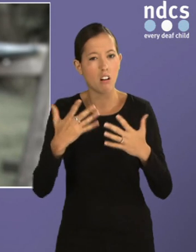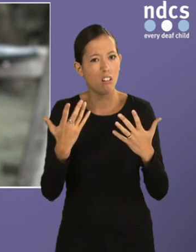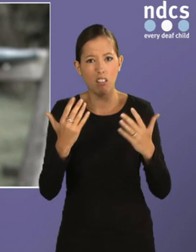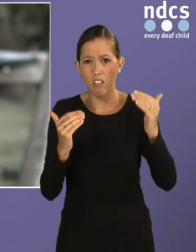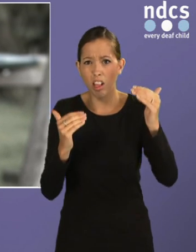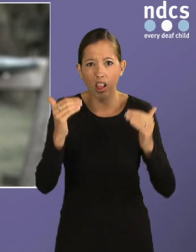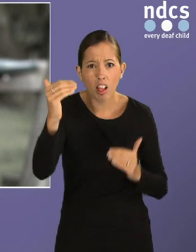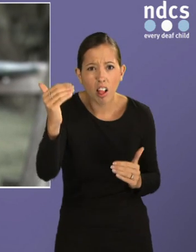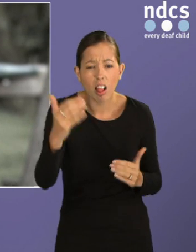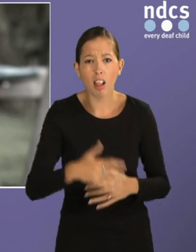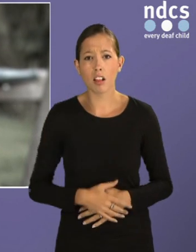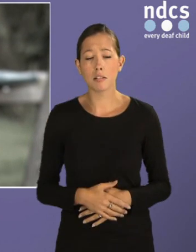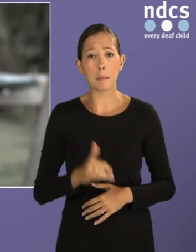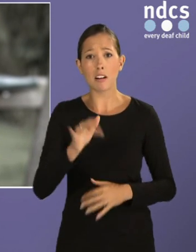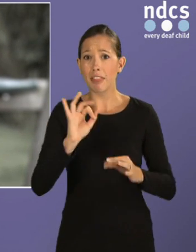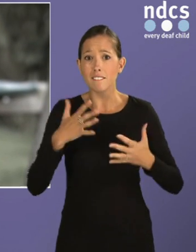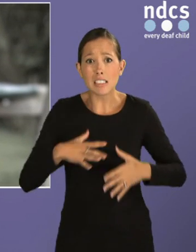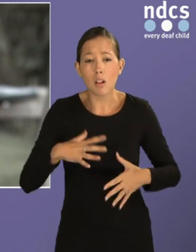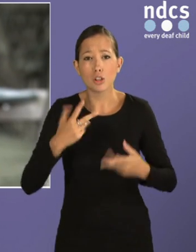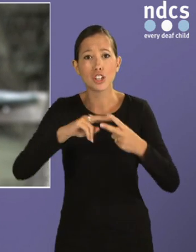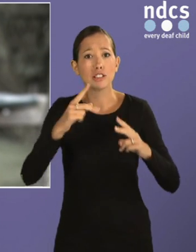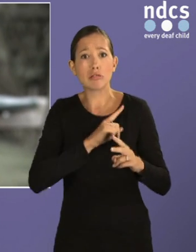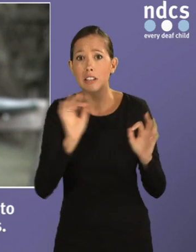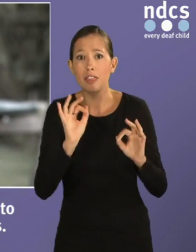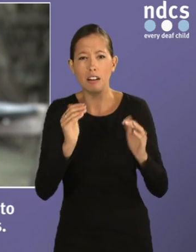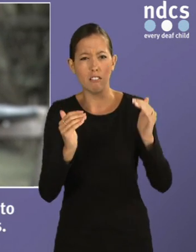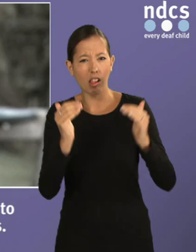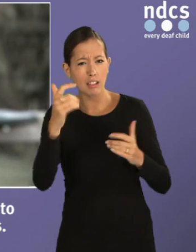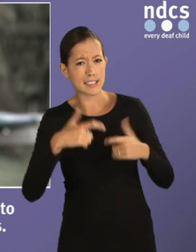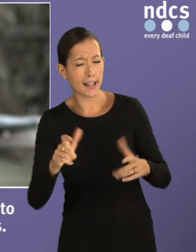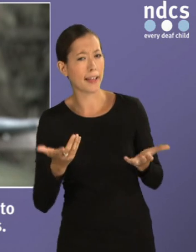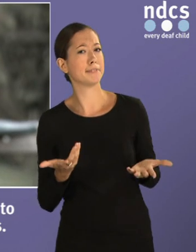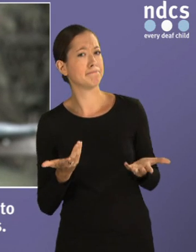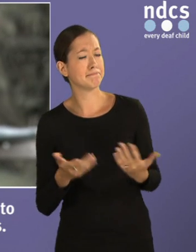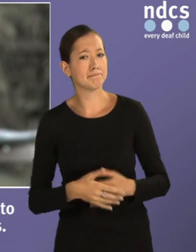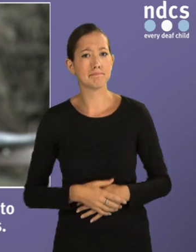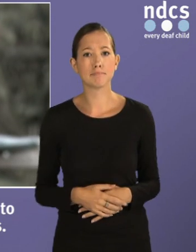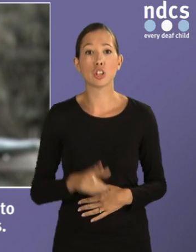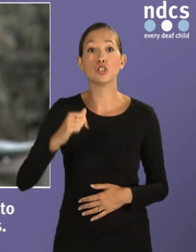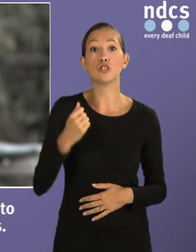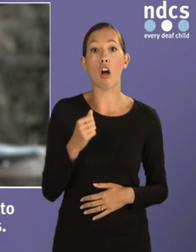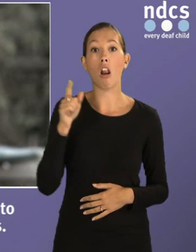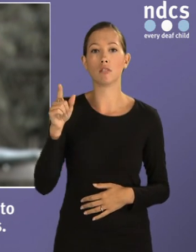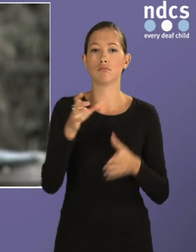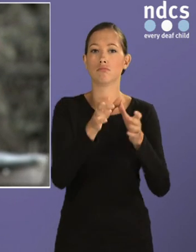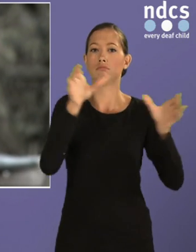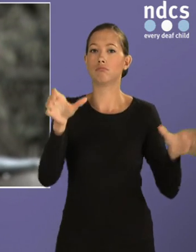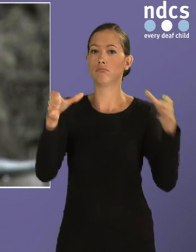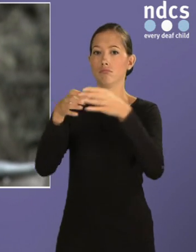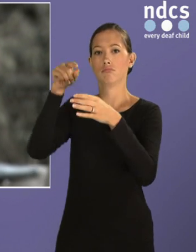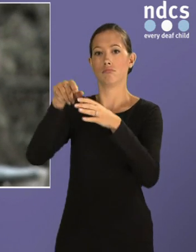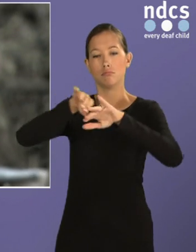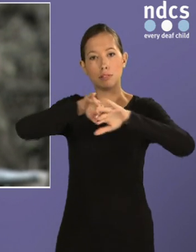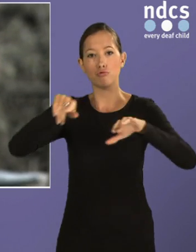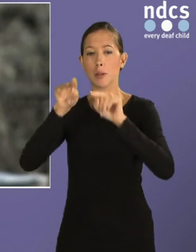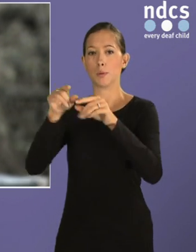from growth and weight to intellectual, social and motor skills, and where this is not linked to physical or genetic reasons. In